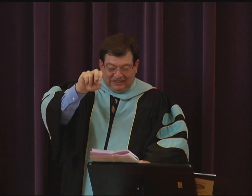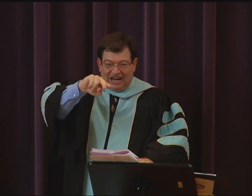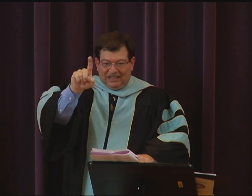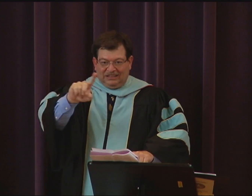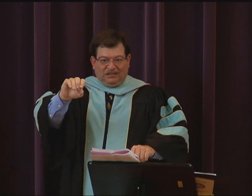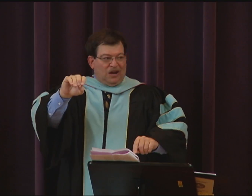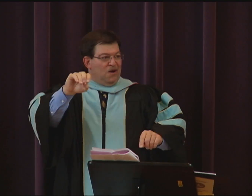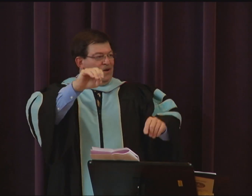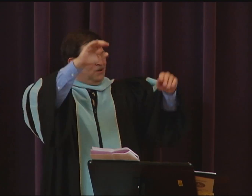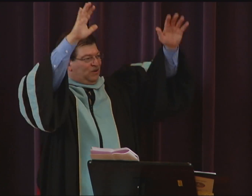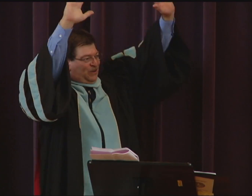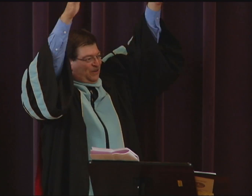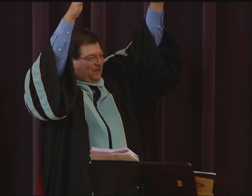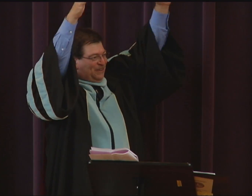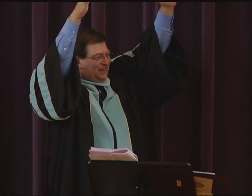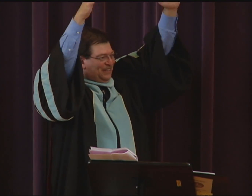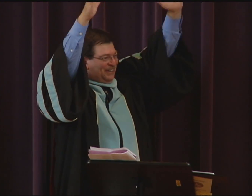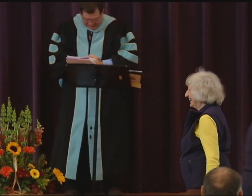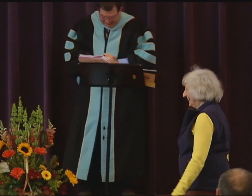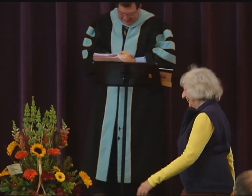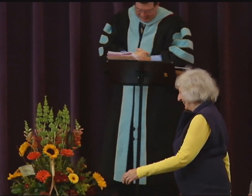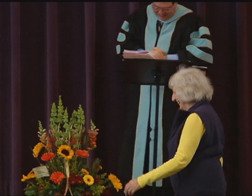Deanna Raviola Divi.